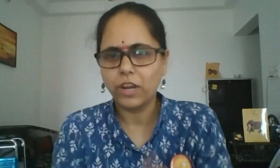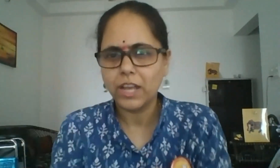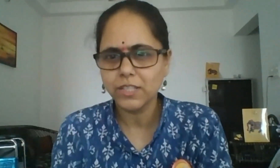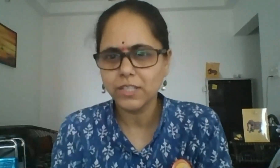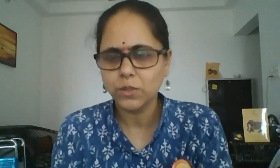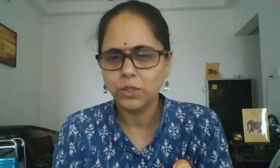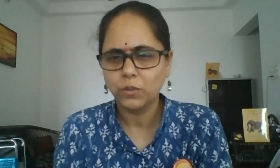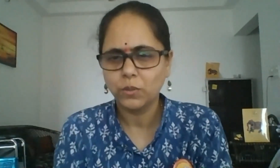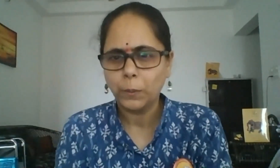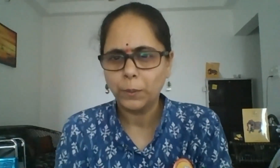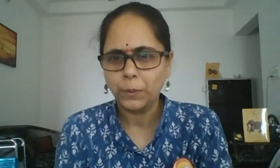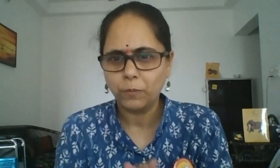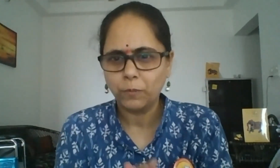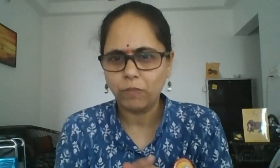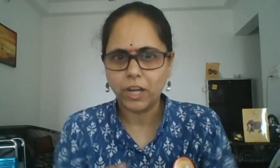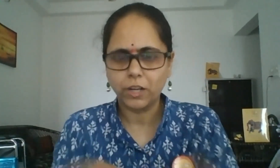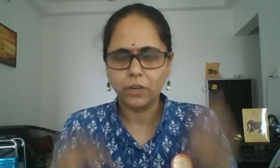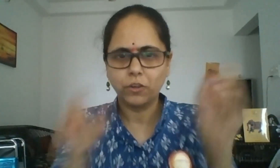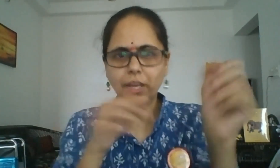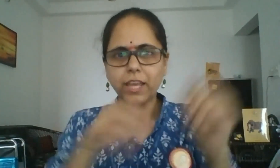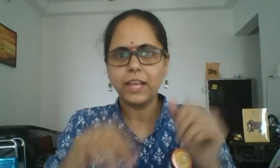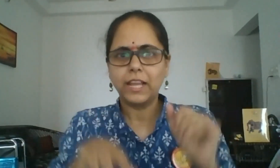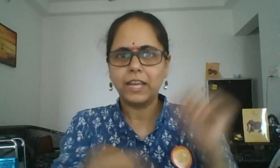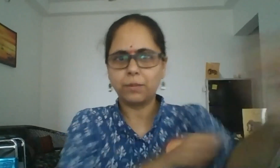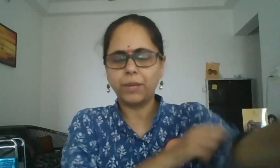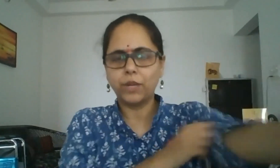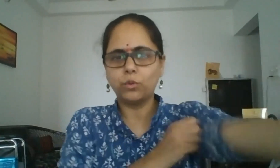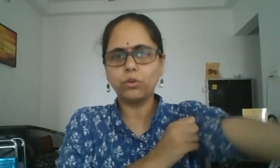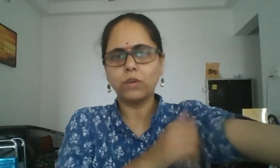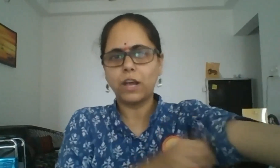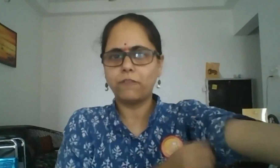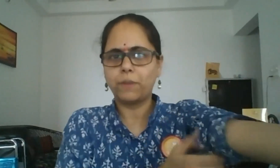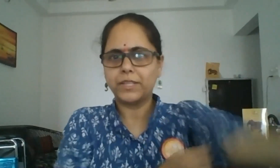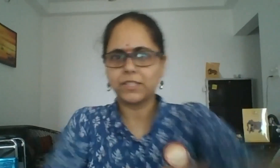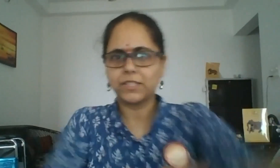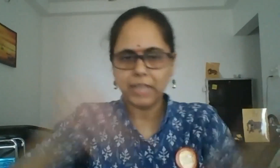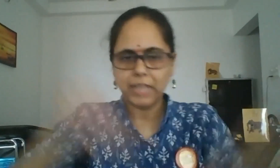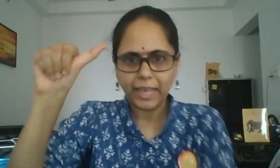last 1 hour. Okay, let me do alphabets.